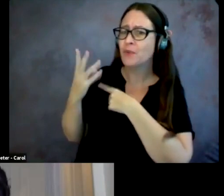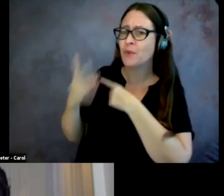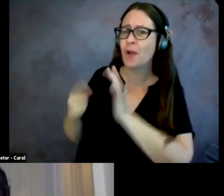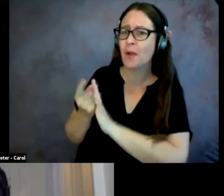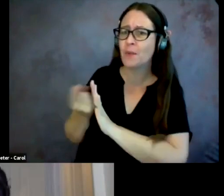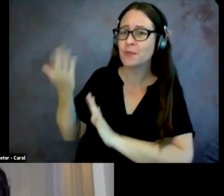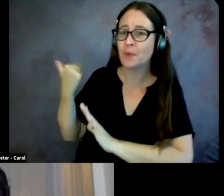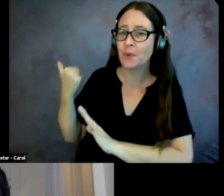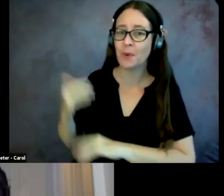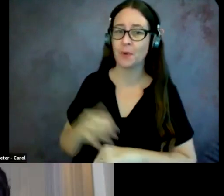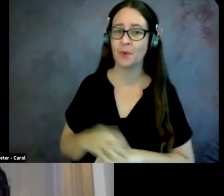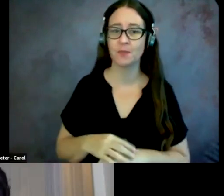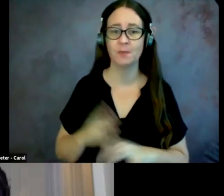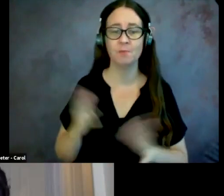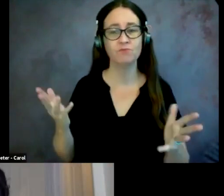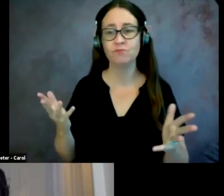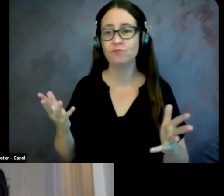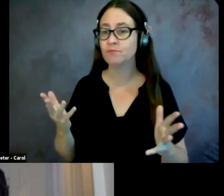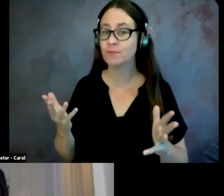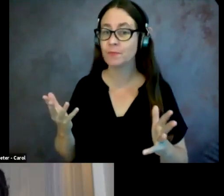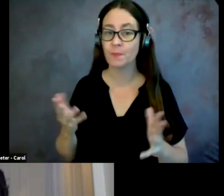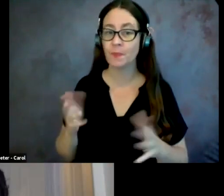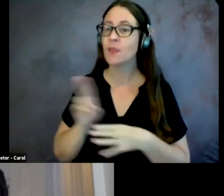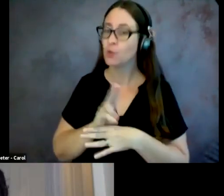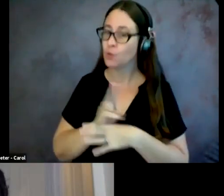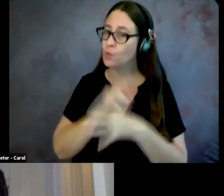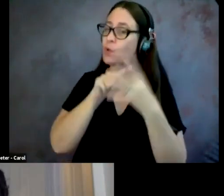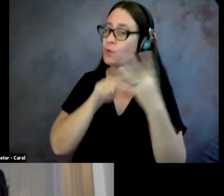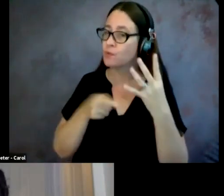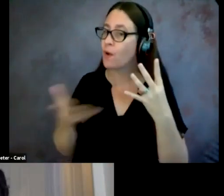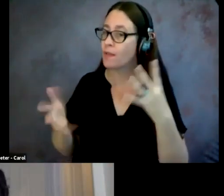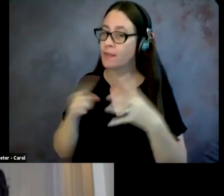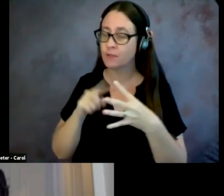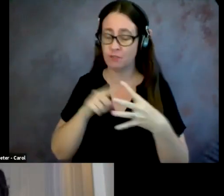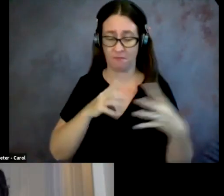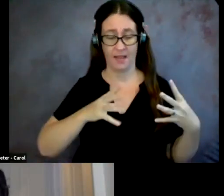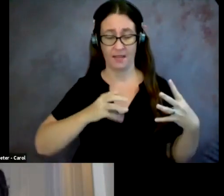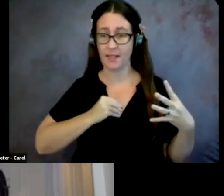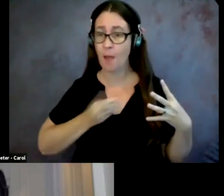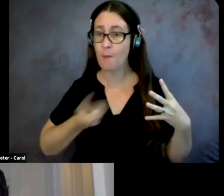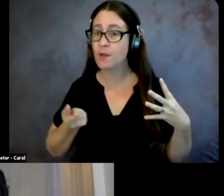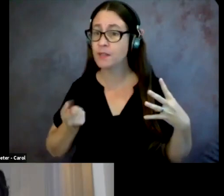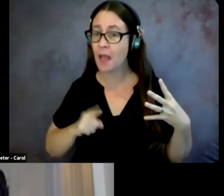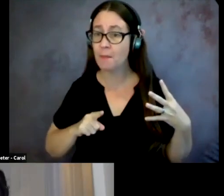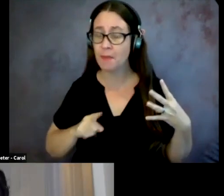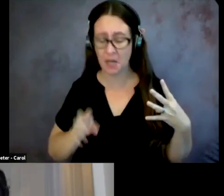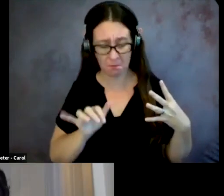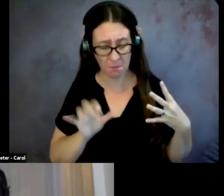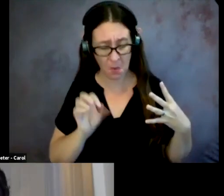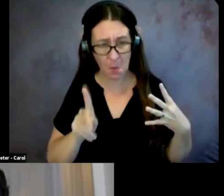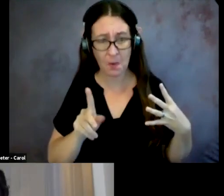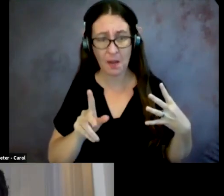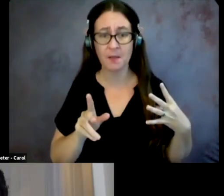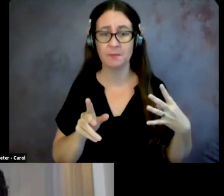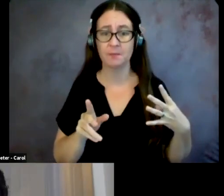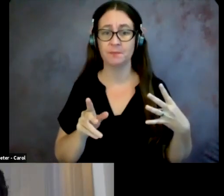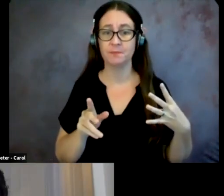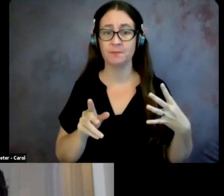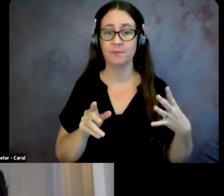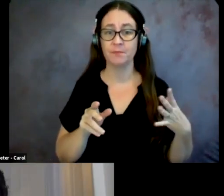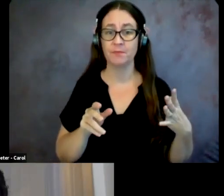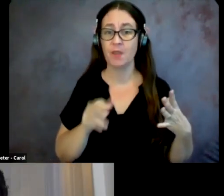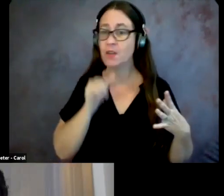Be with it. Use those 4 steps. Accept what's happening. Okay. Surrender to it. It's not happening to you. You're not a